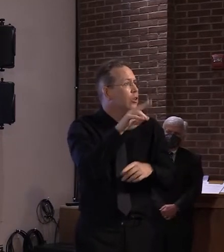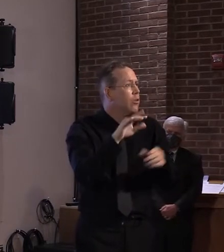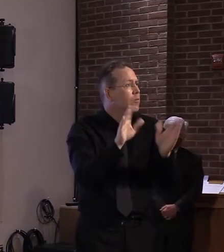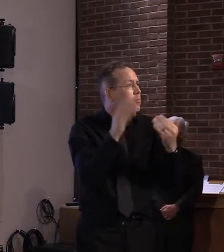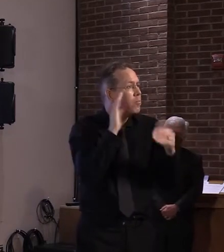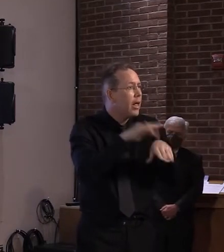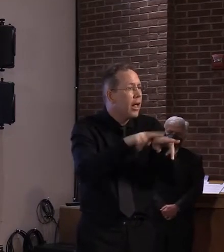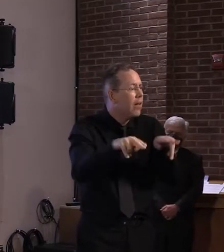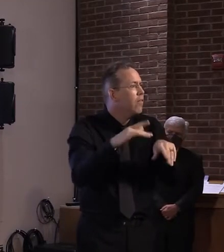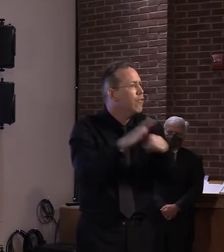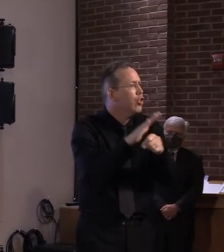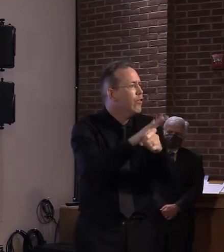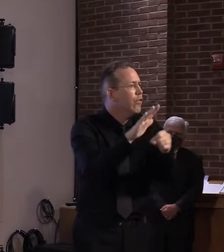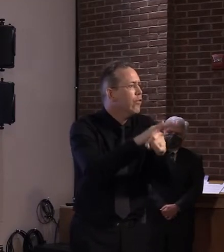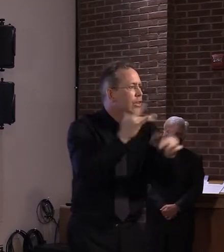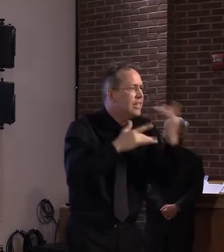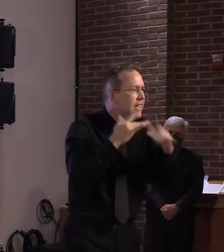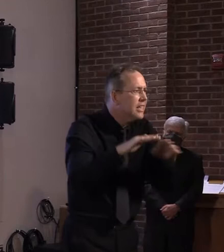and Arizona.